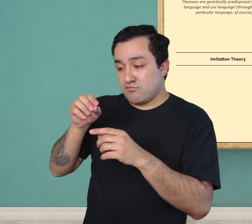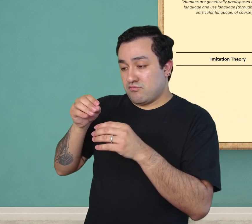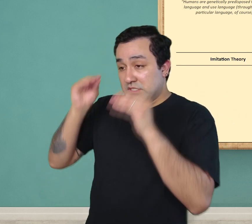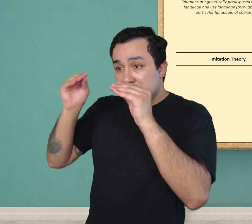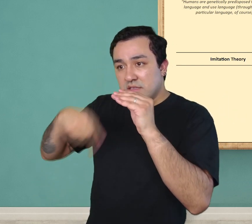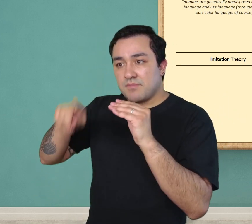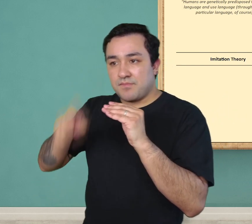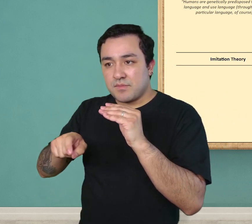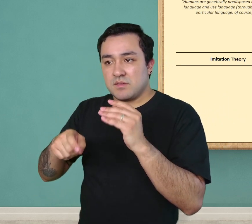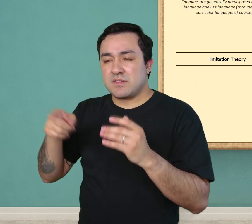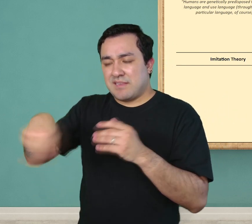input.